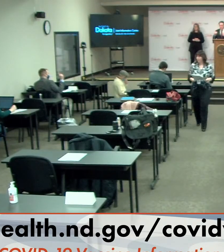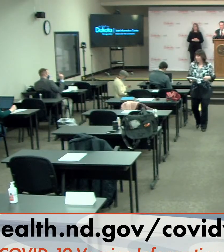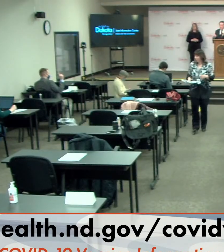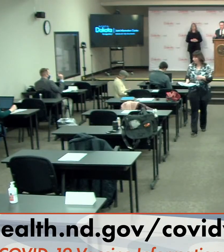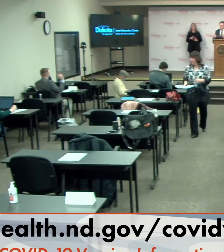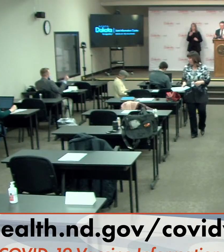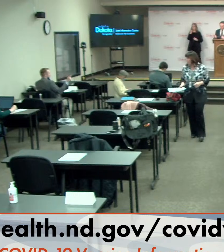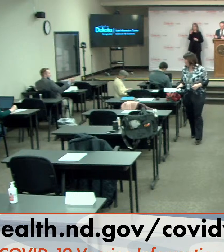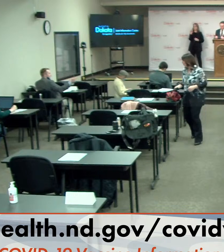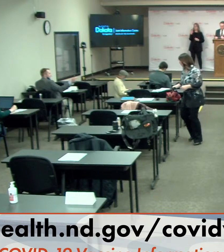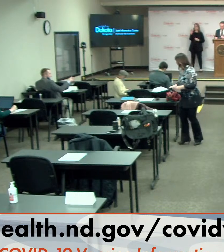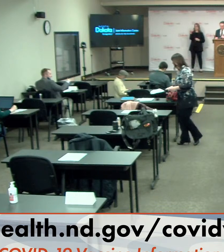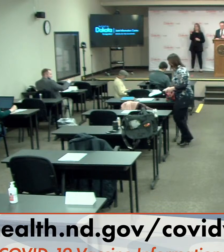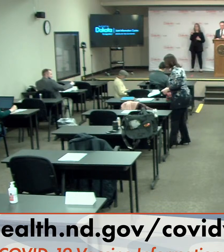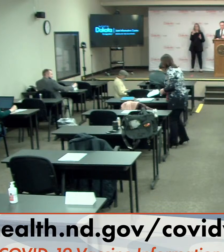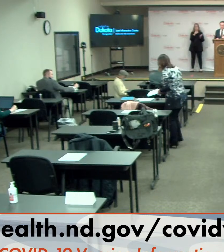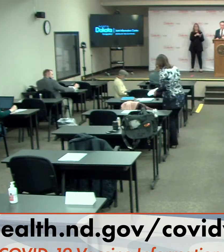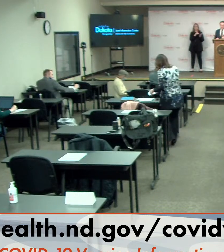Jacob.